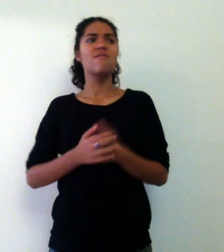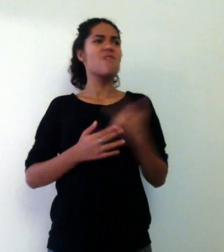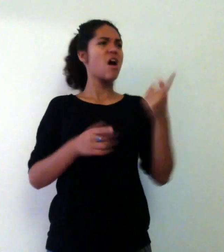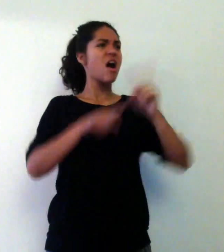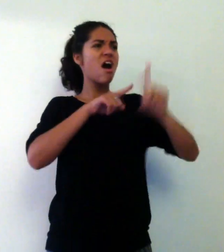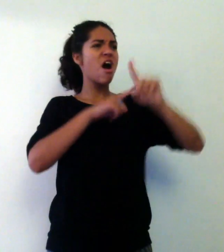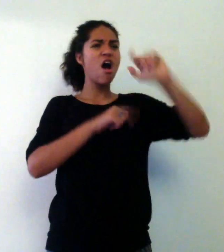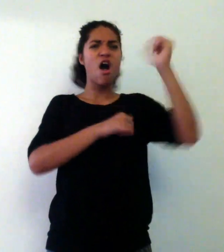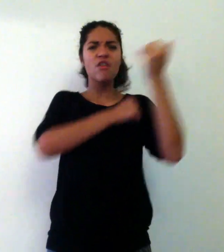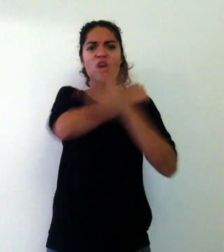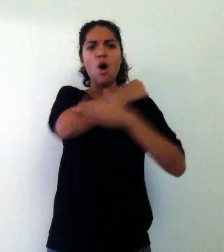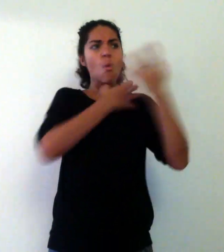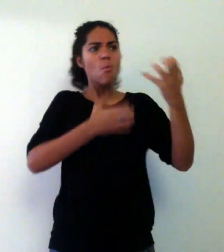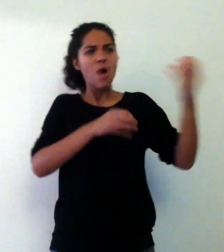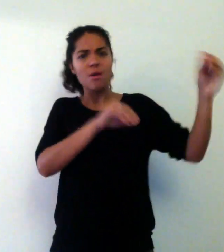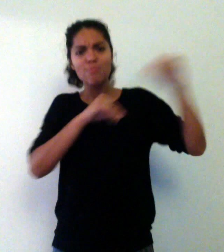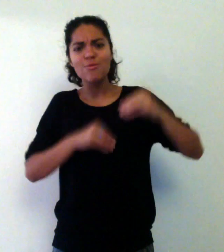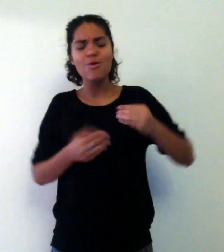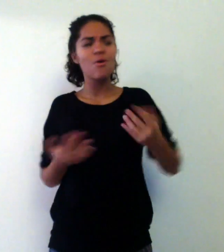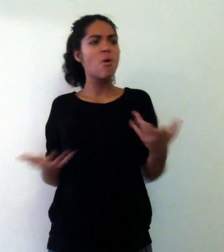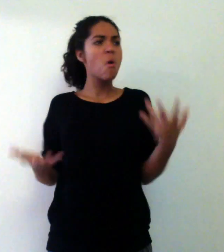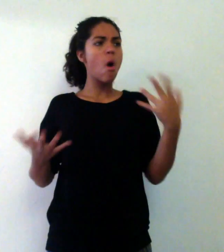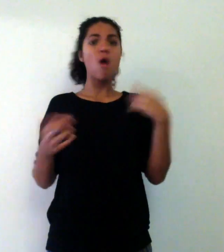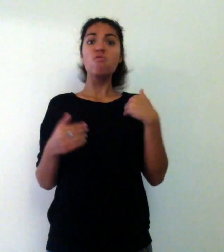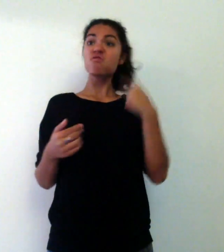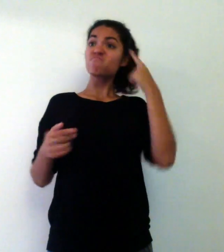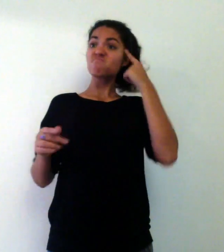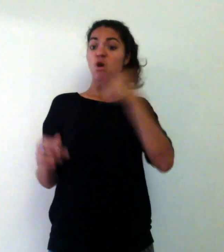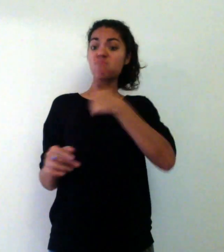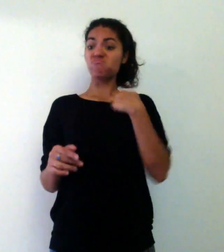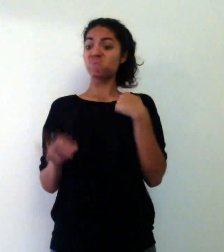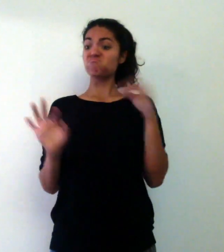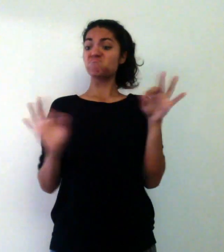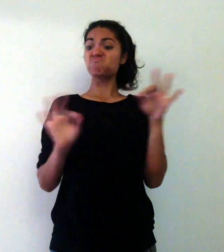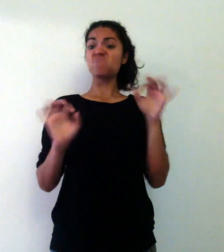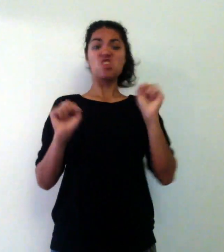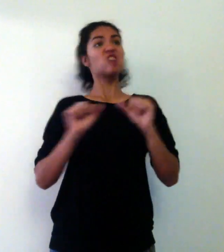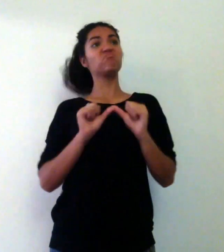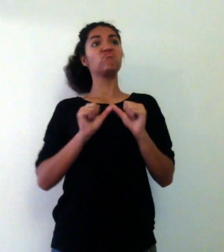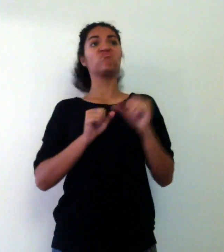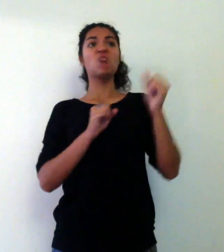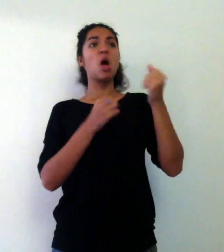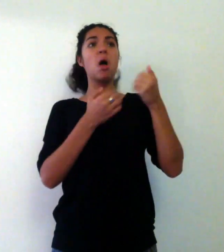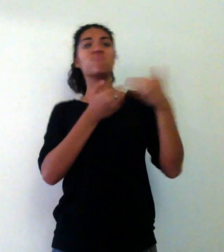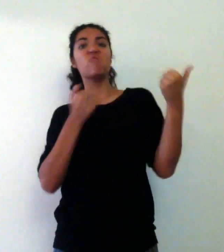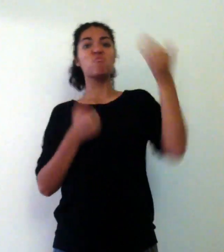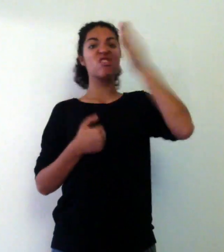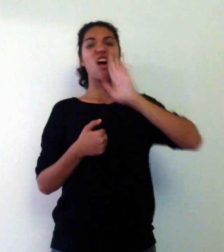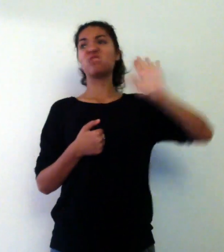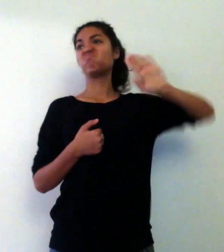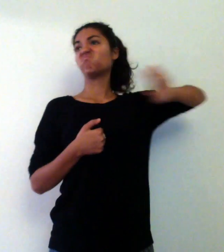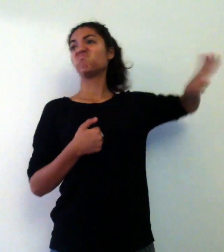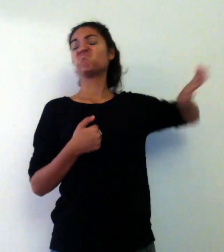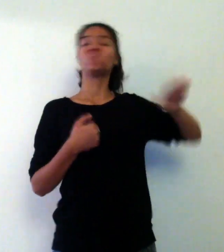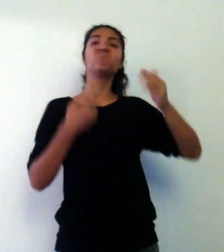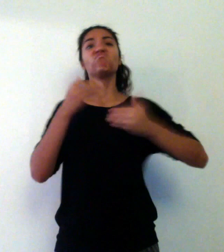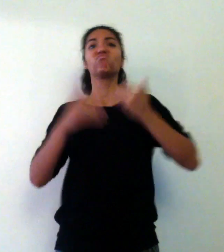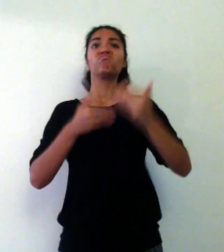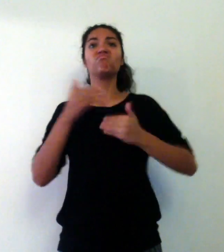have actually begun to believe we can continue to do it without God. Maybe that's why we are living at the loneliest time of young people in the